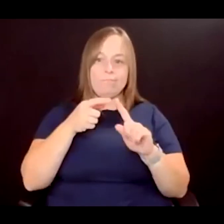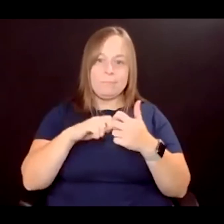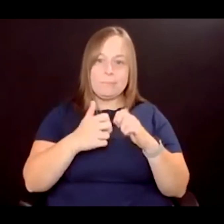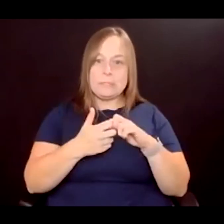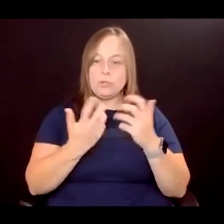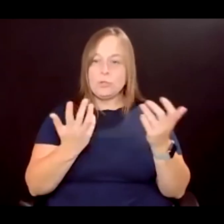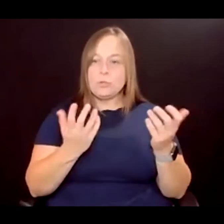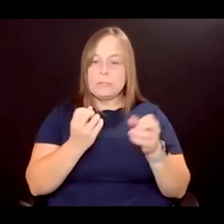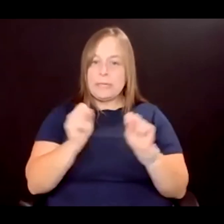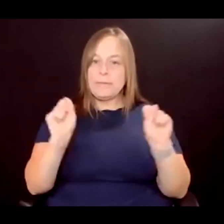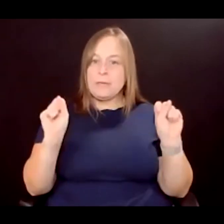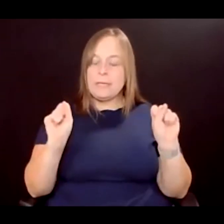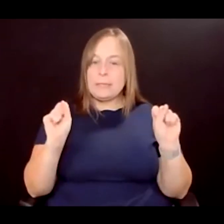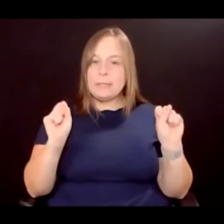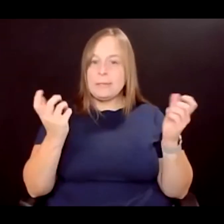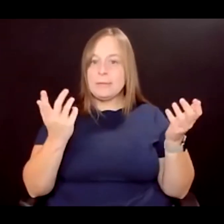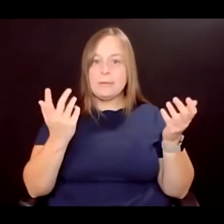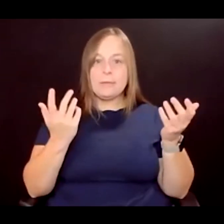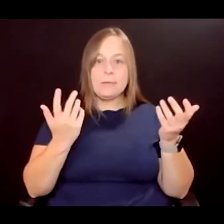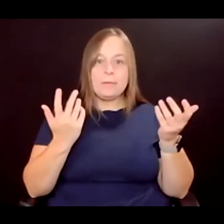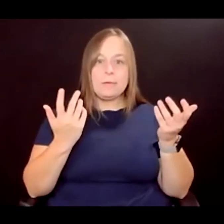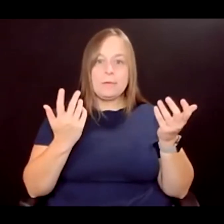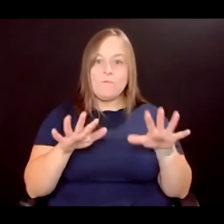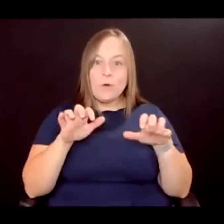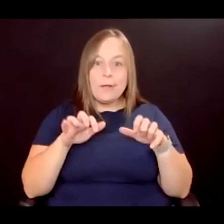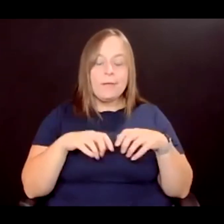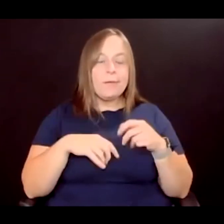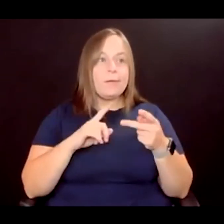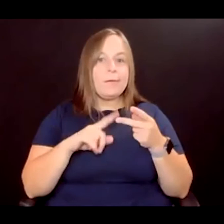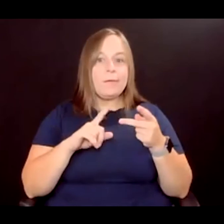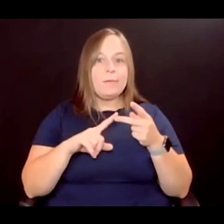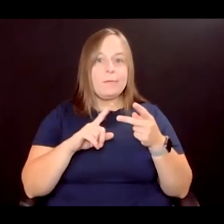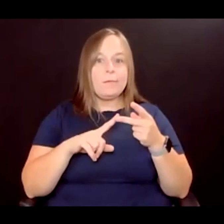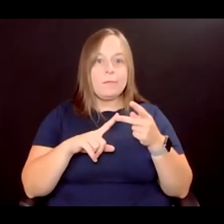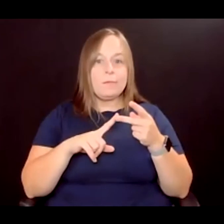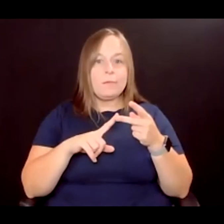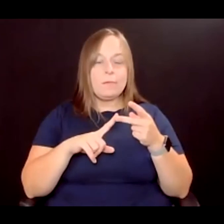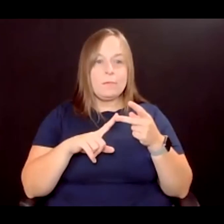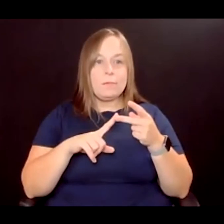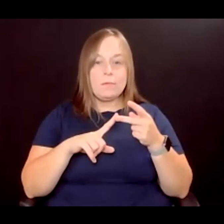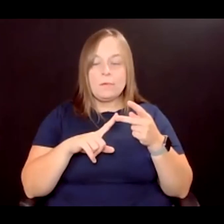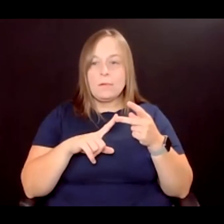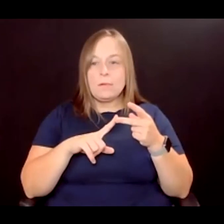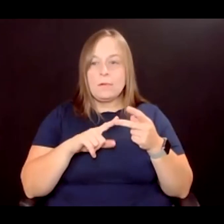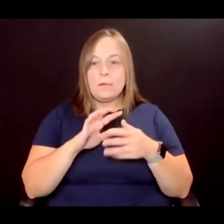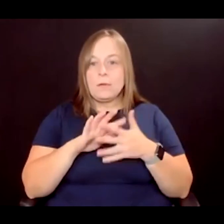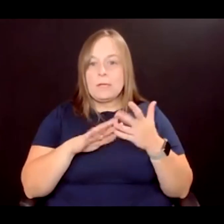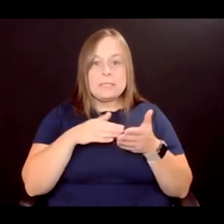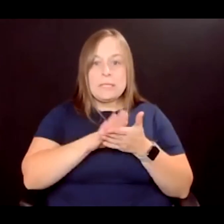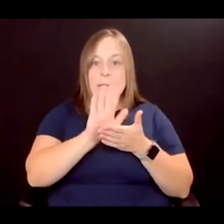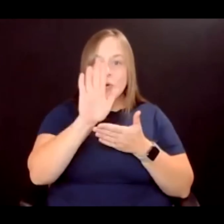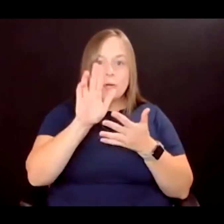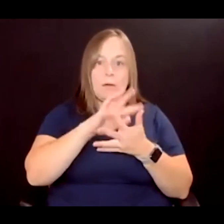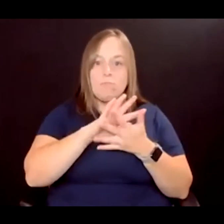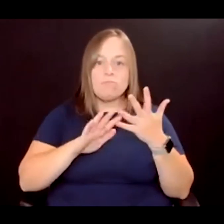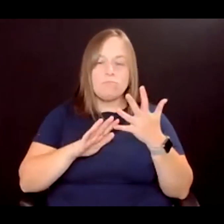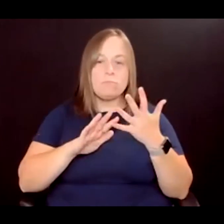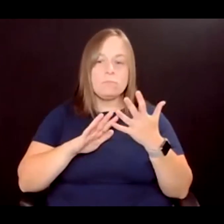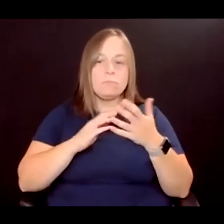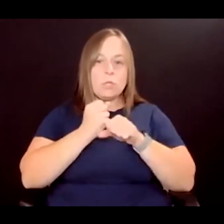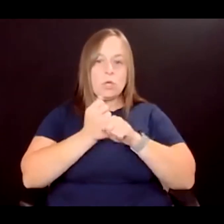that consumers won't come out because of, there's got to be some sort of laziness on somebody's part here. Yeah. So, right.